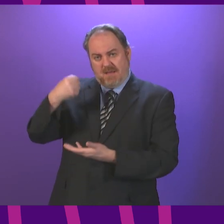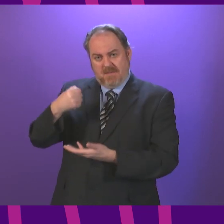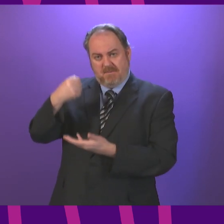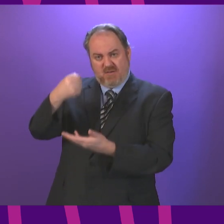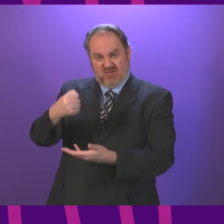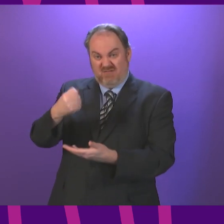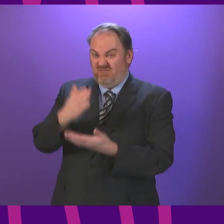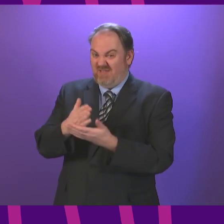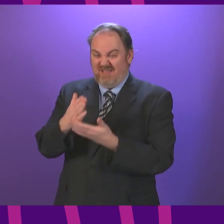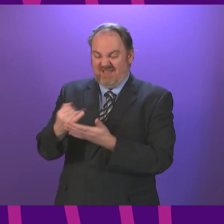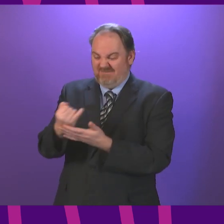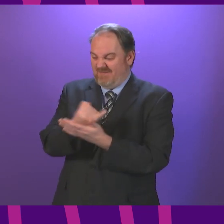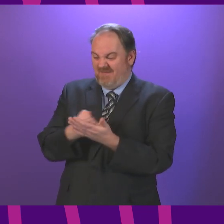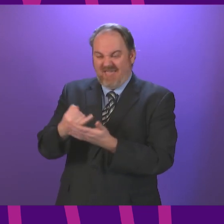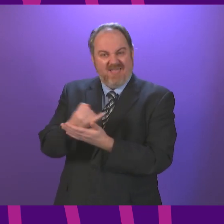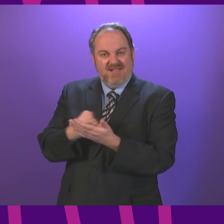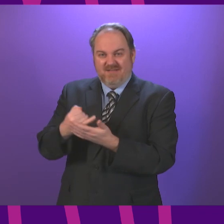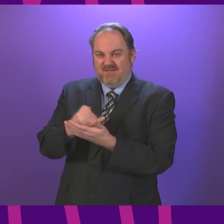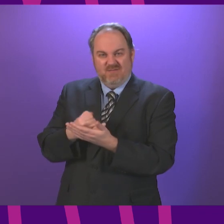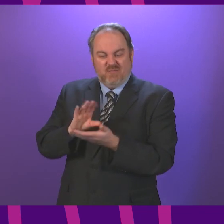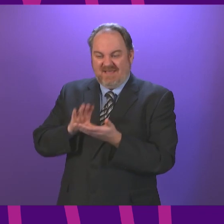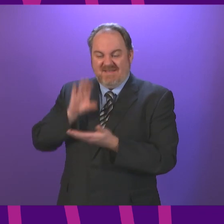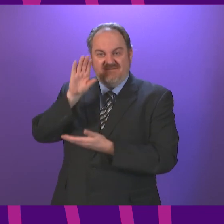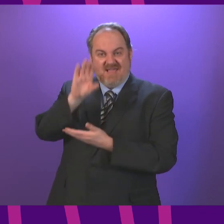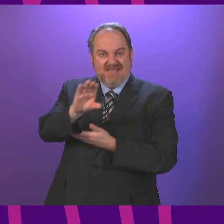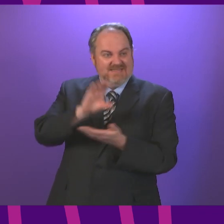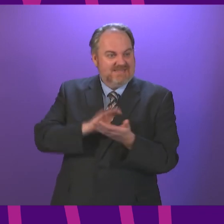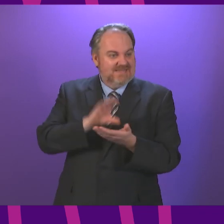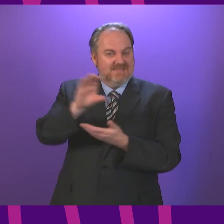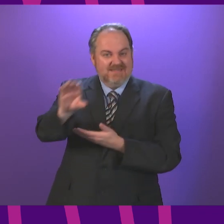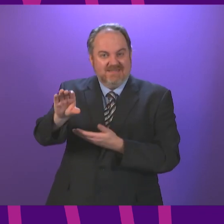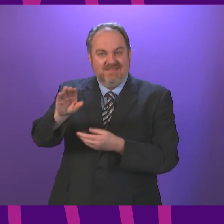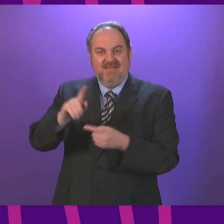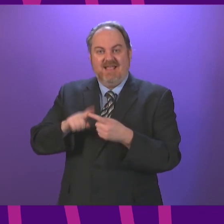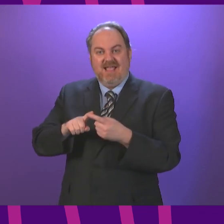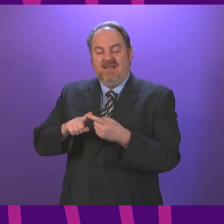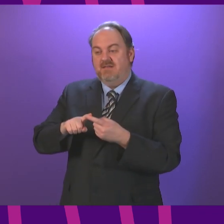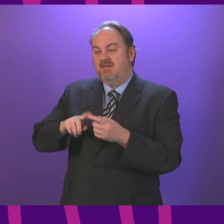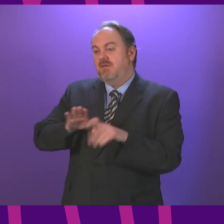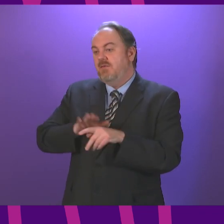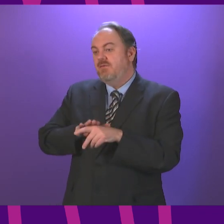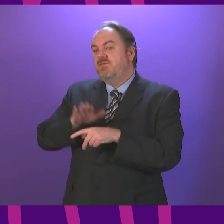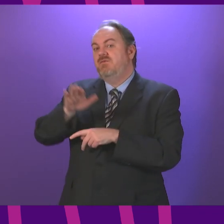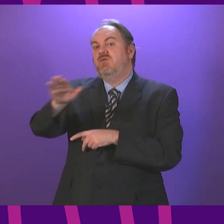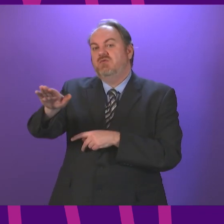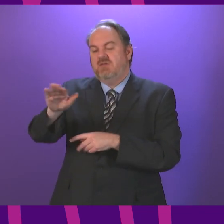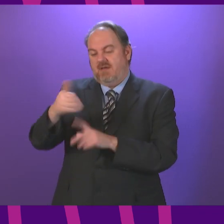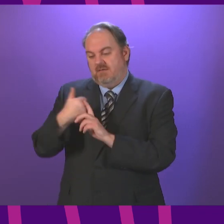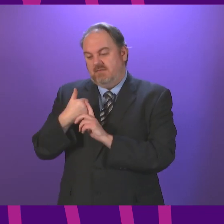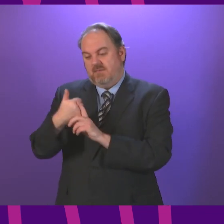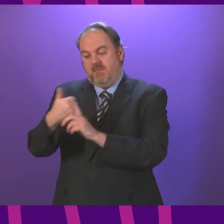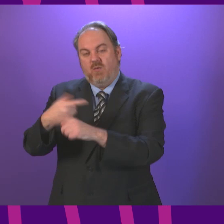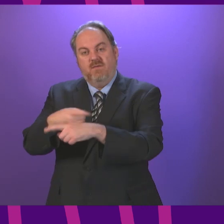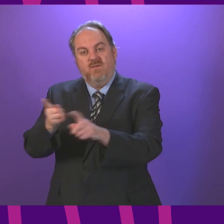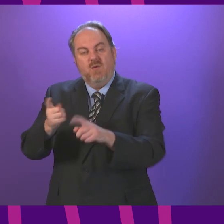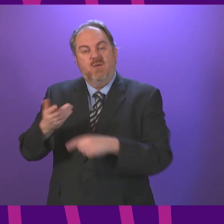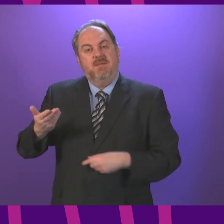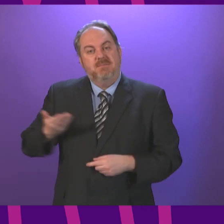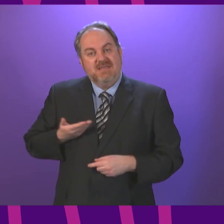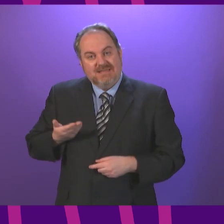both to deliver the level of investment and to provide the long term support that businesses and